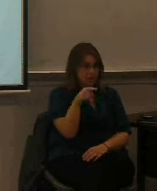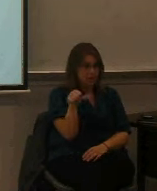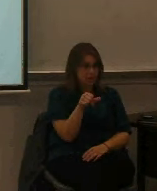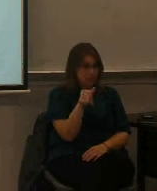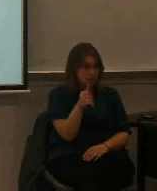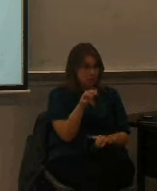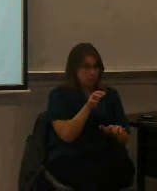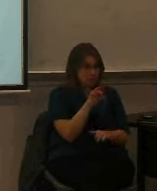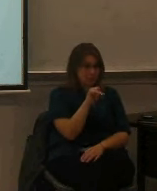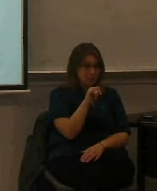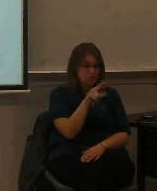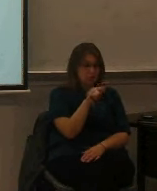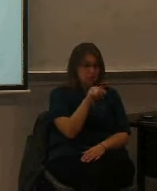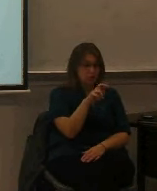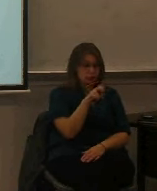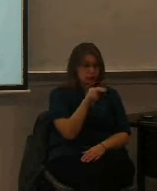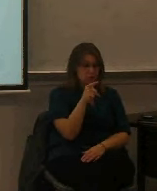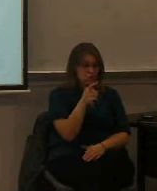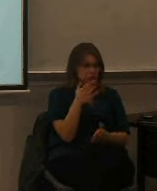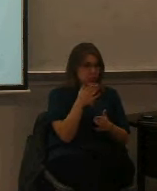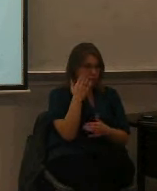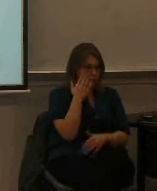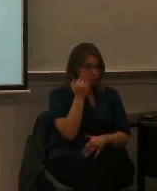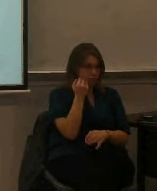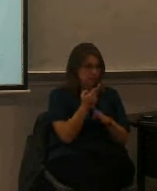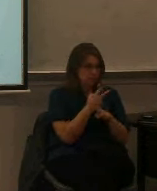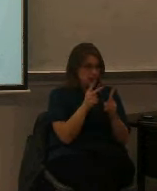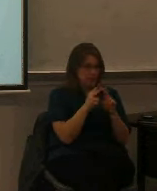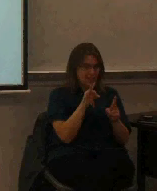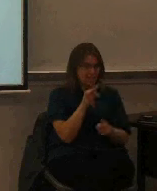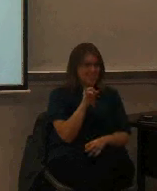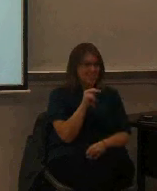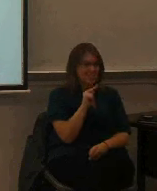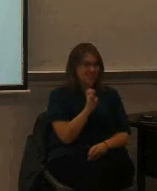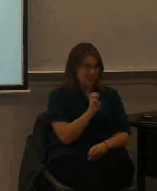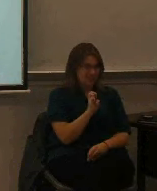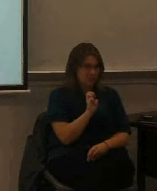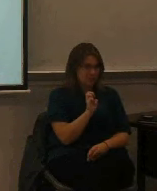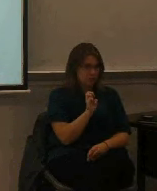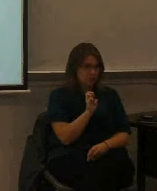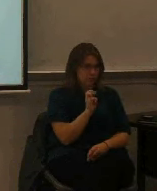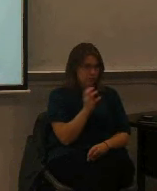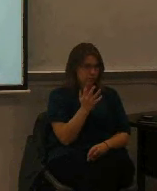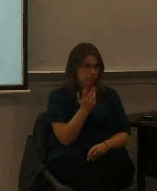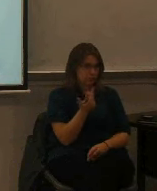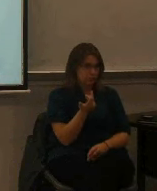actually done filtration, you might know that if you use a very fine